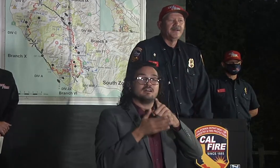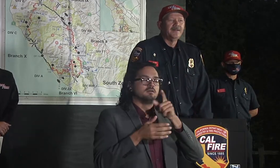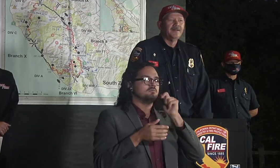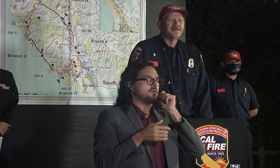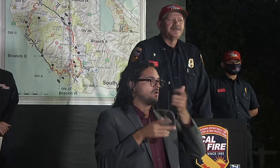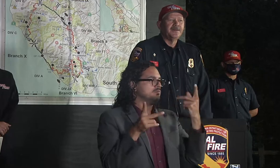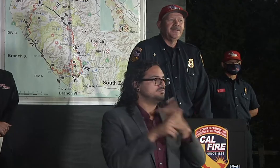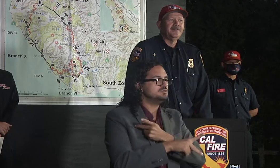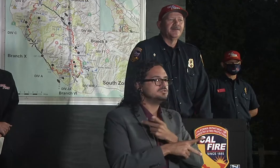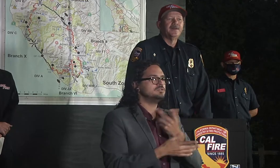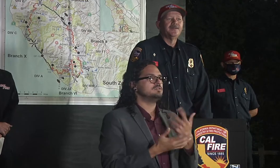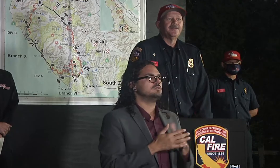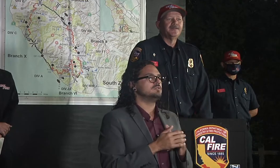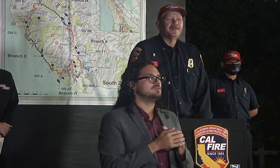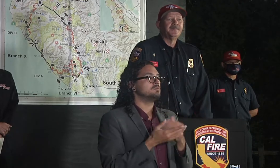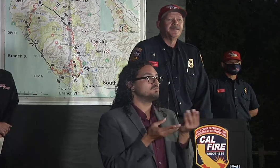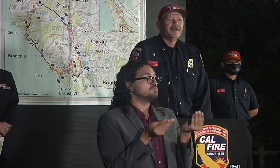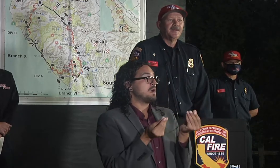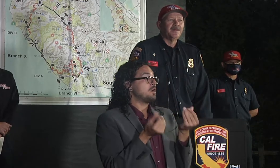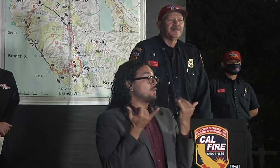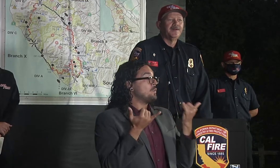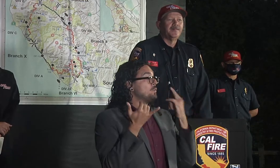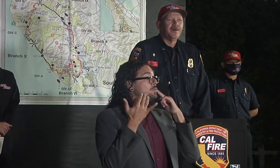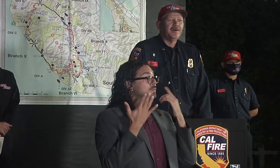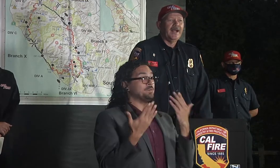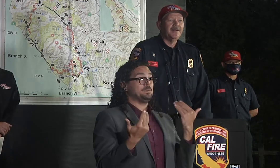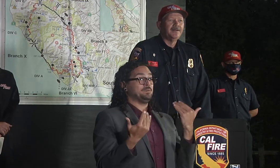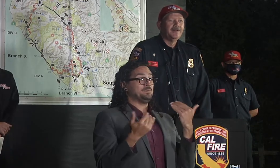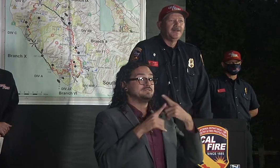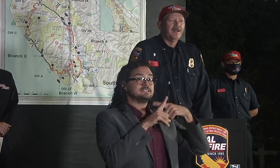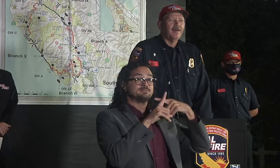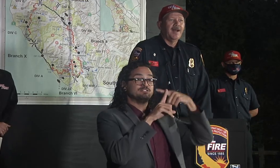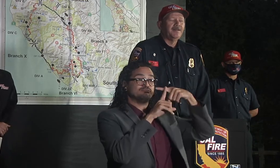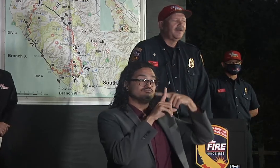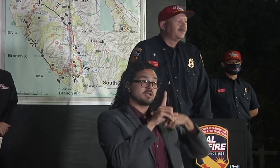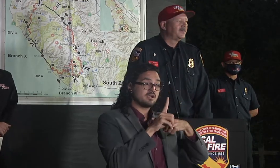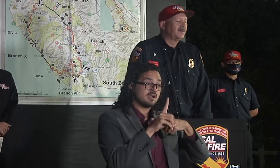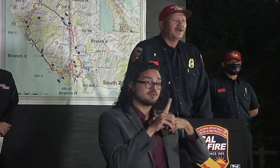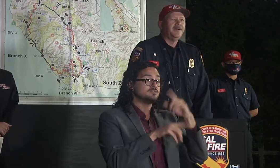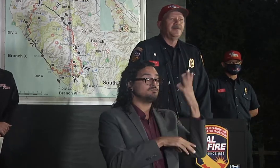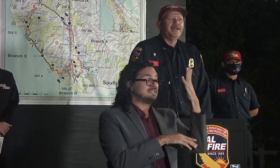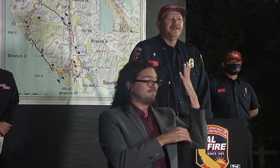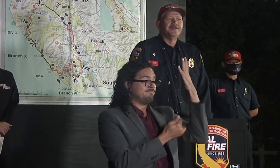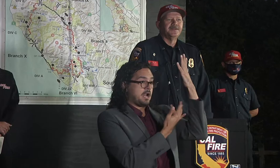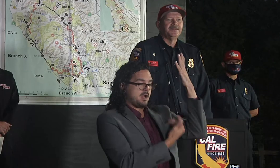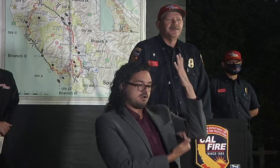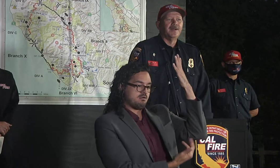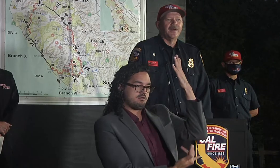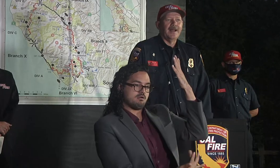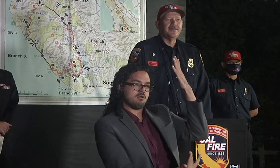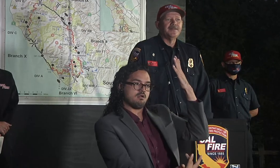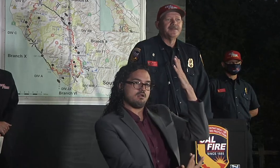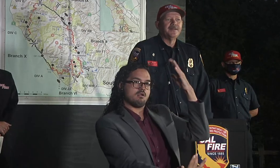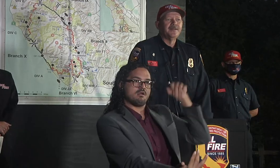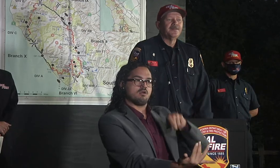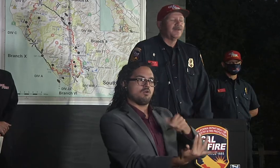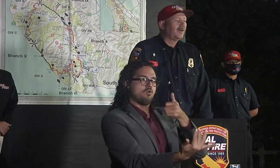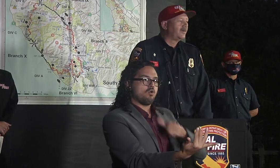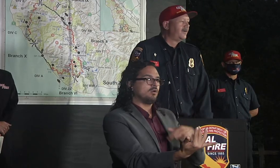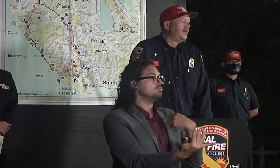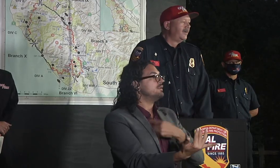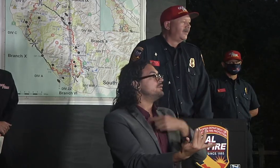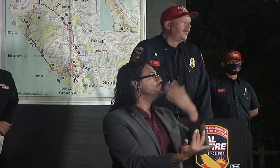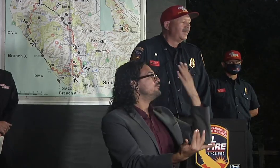down, those trees, the root system, are starting to burn out. A lot of those are unknown dangers to a lot of us.